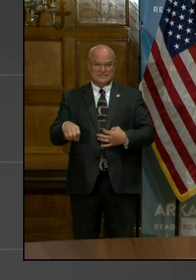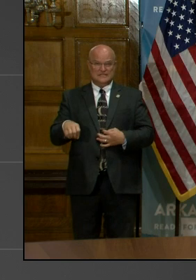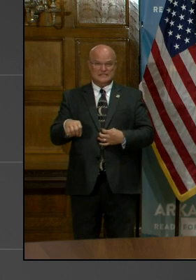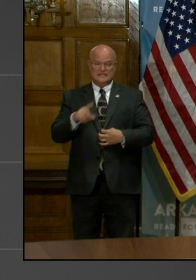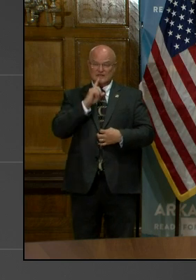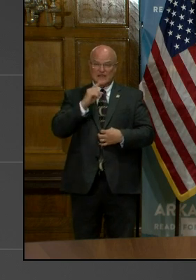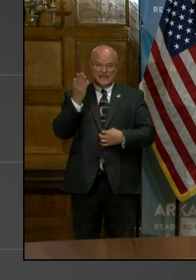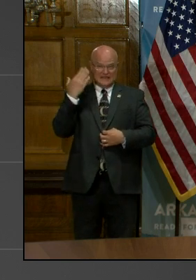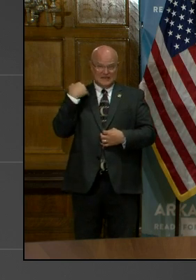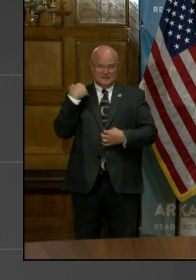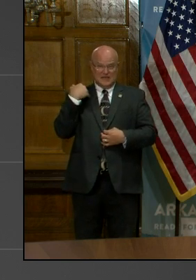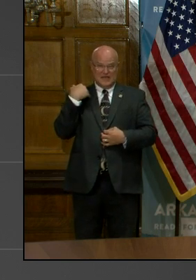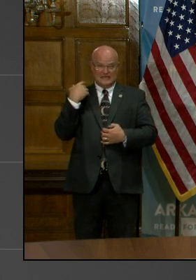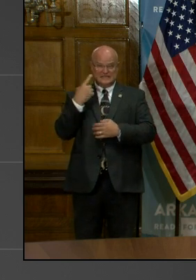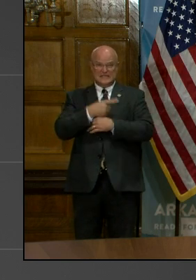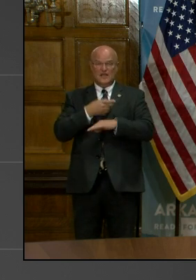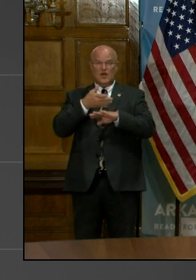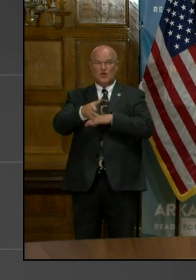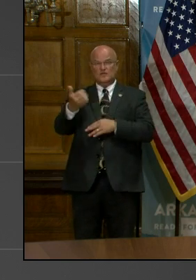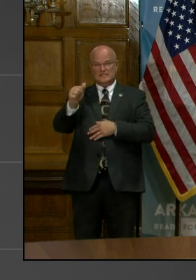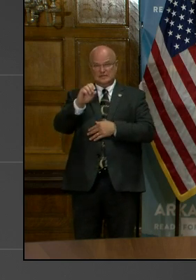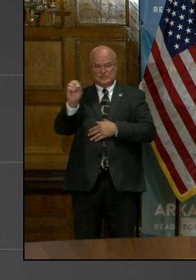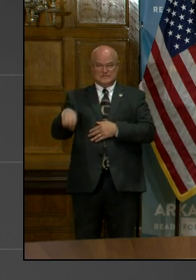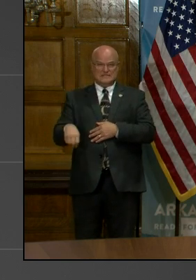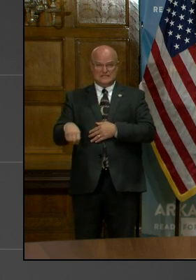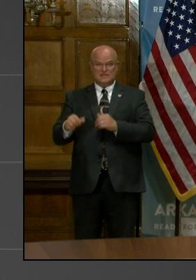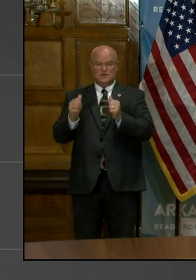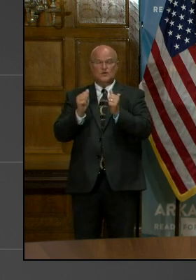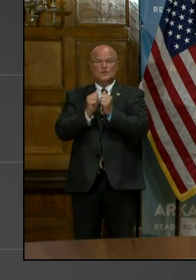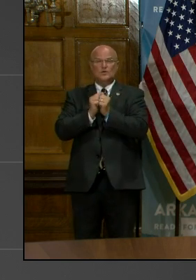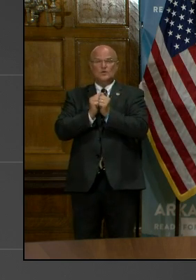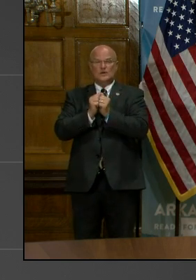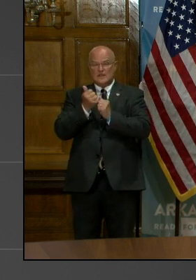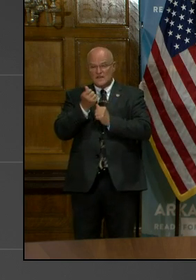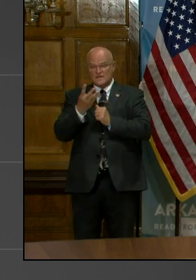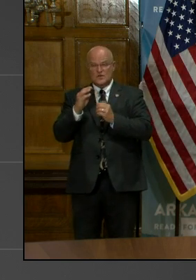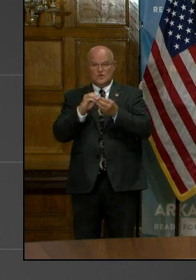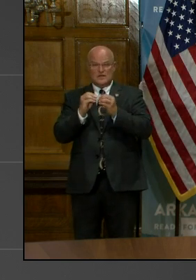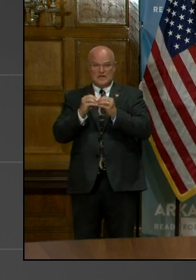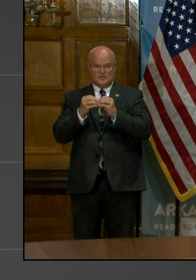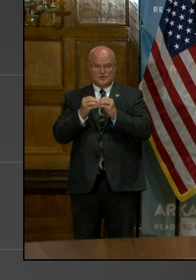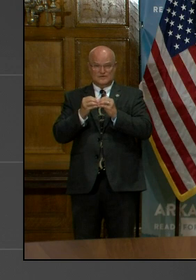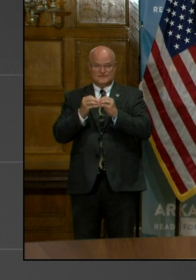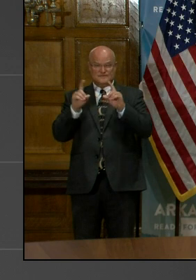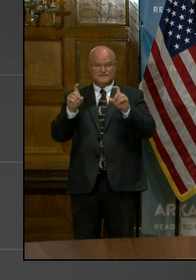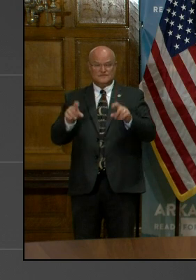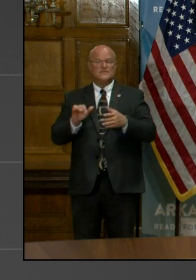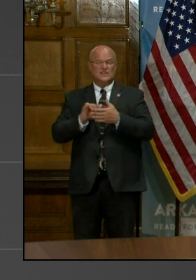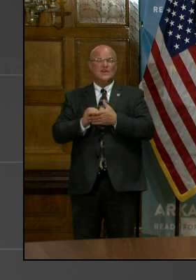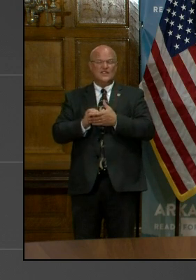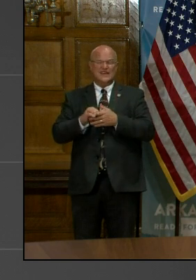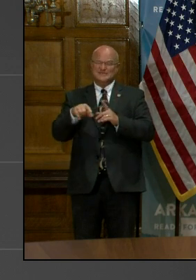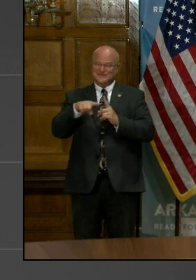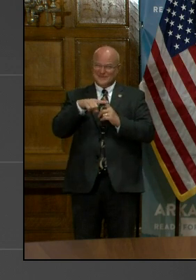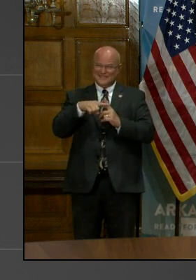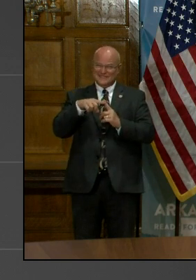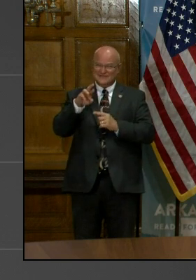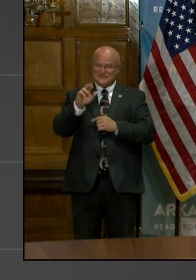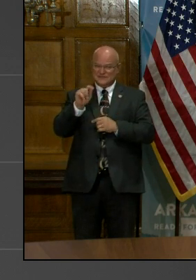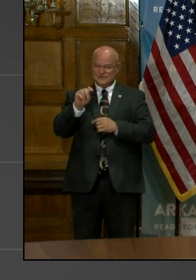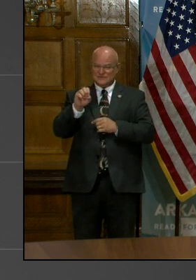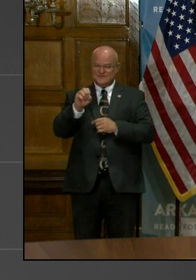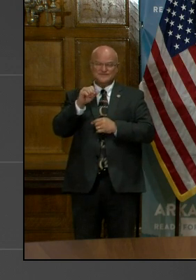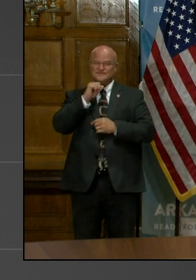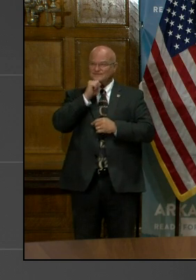In fact, the last day we've reached over 10% with a fewer number. So that positivity rate